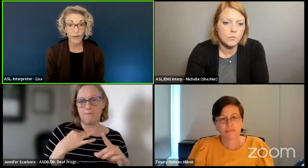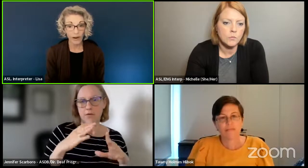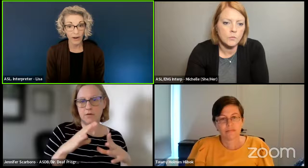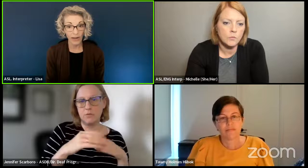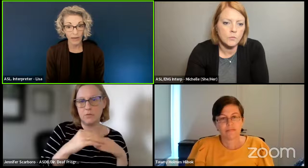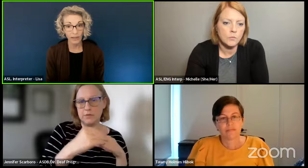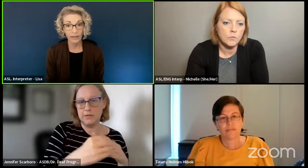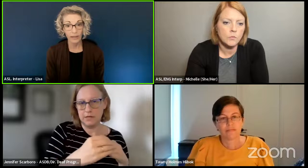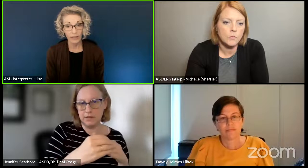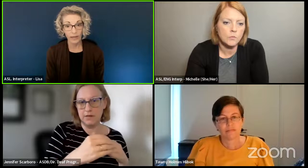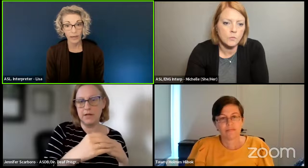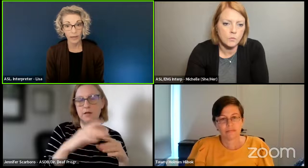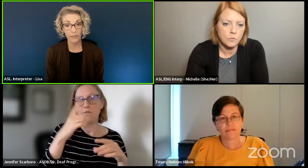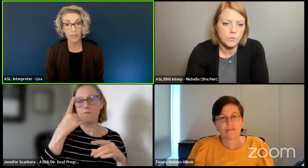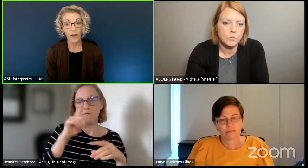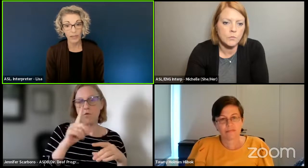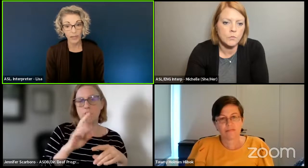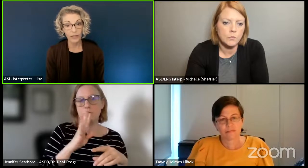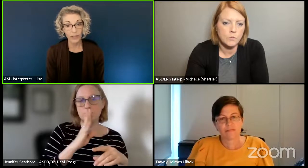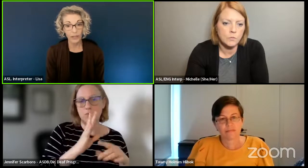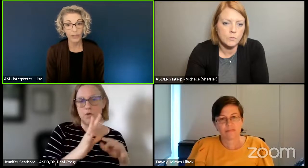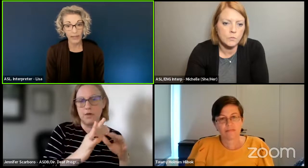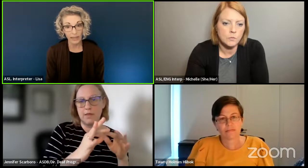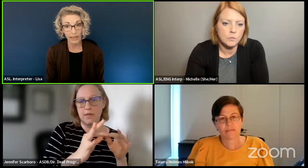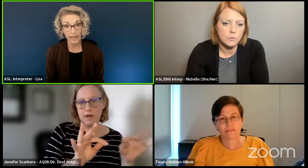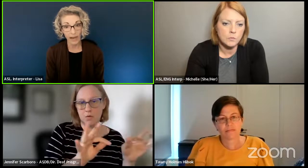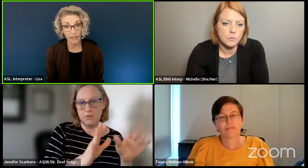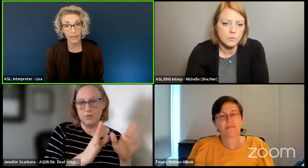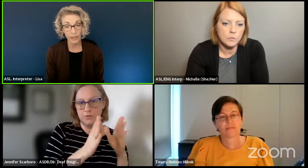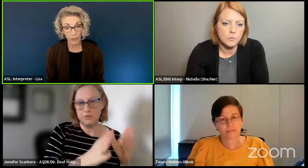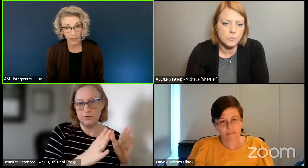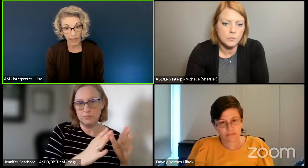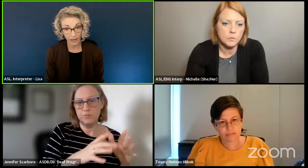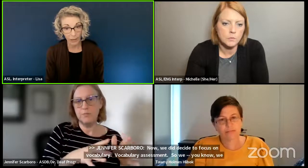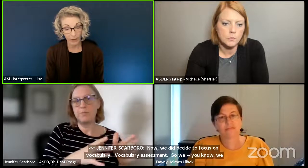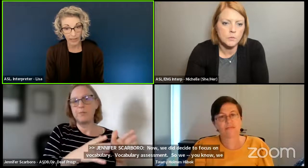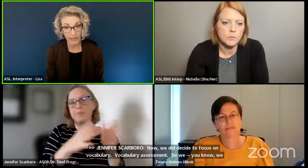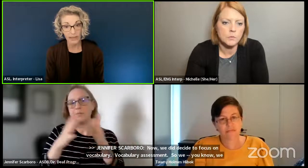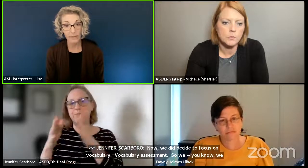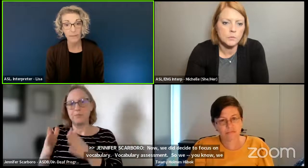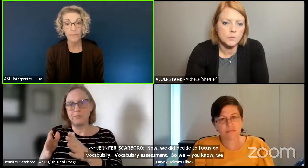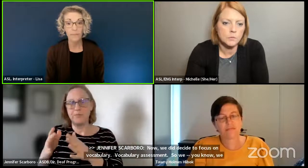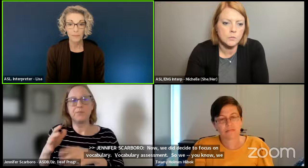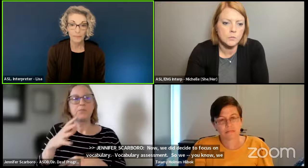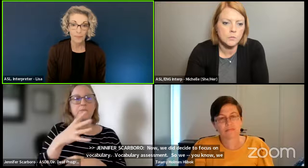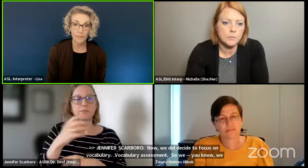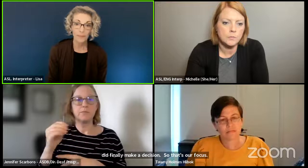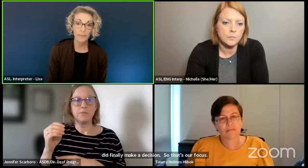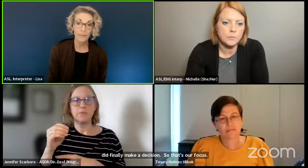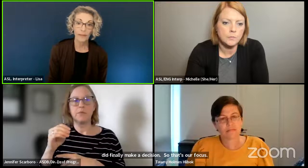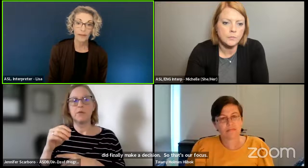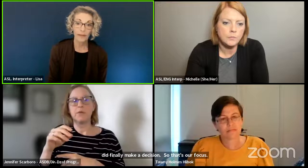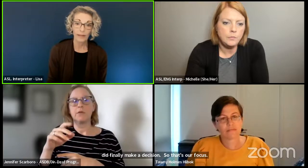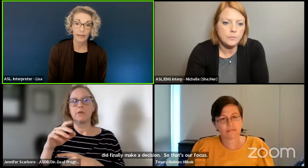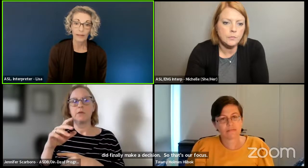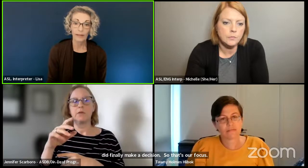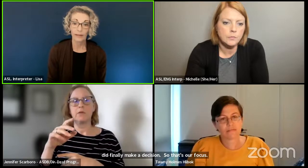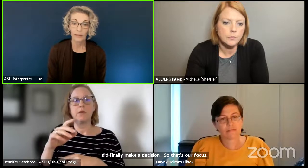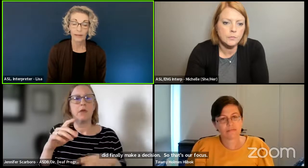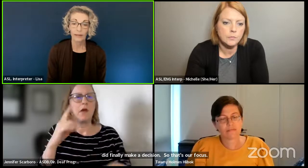Christina Rivera volunteered to take the lead on the spoken language piece.